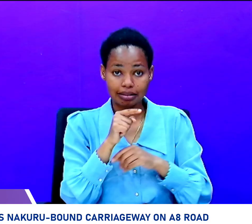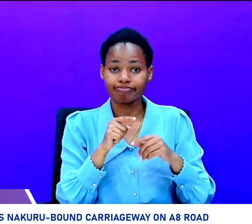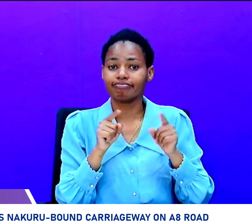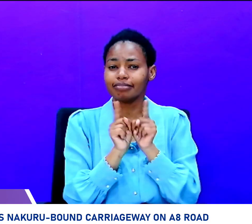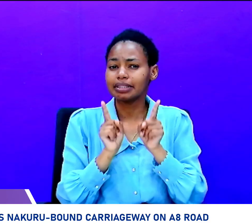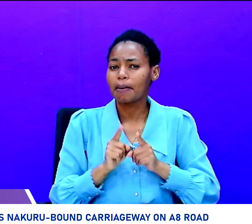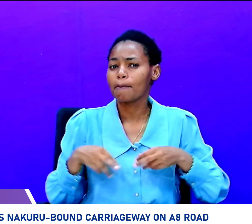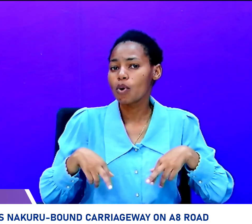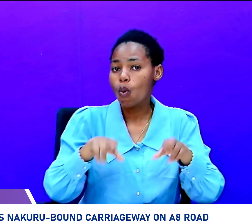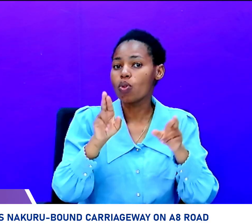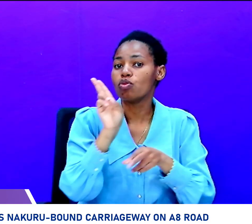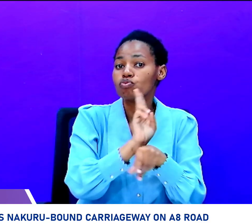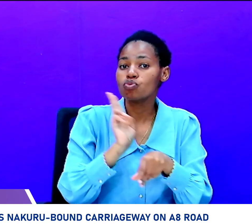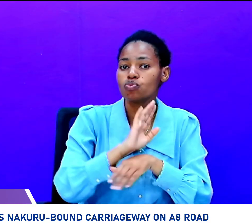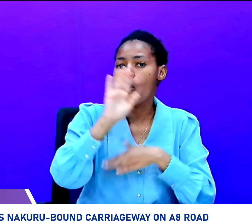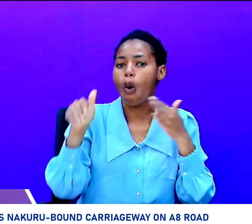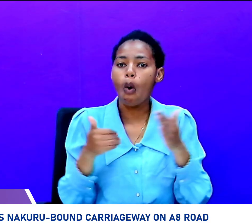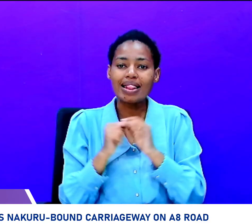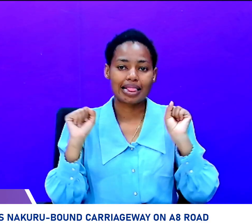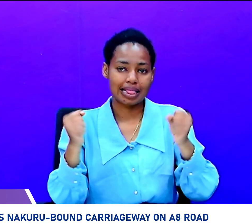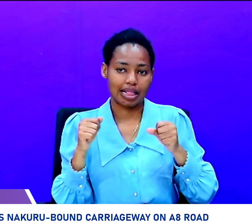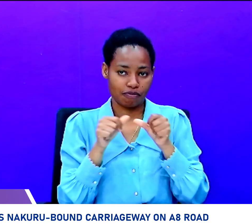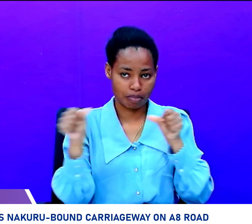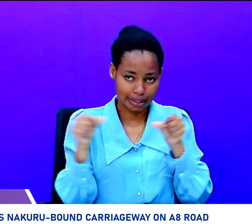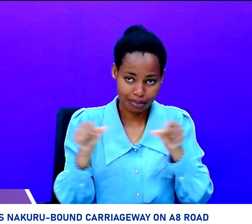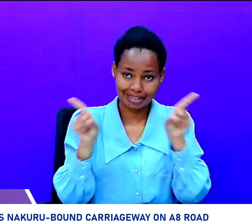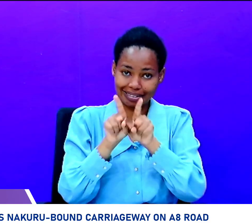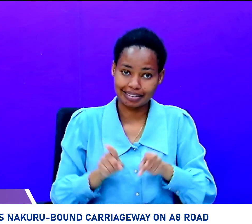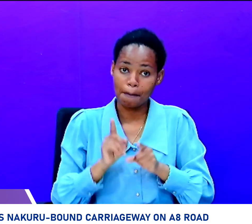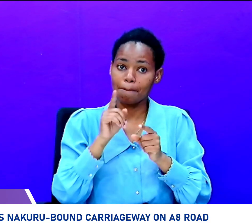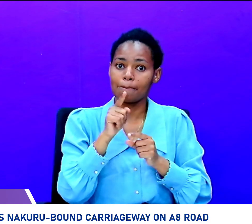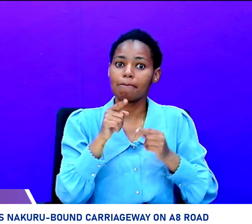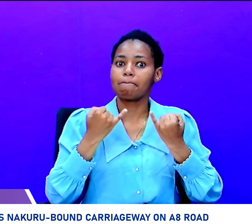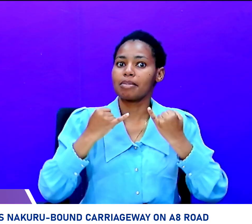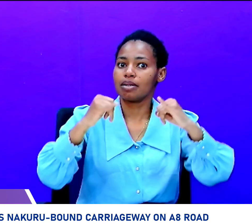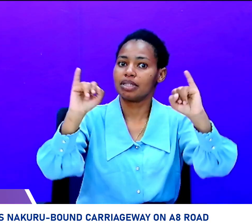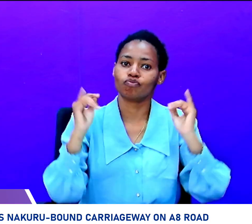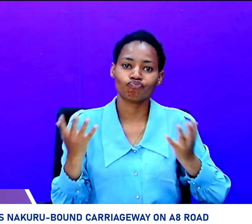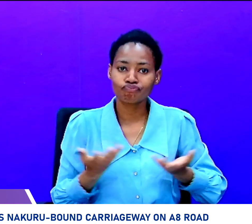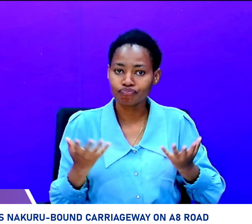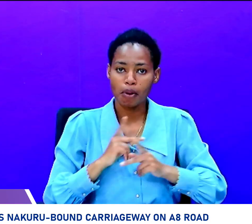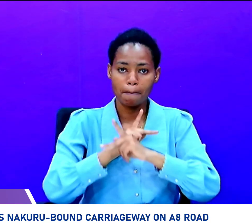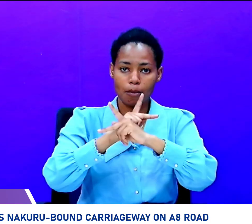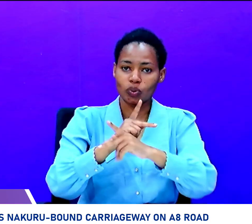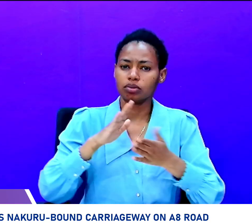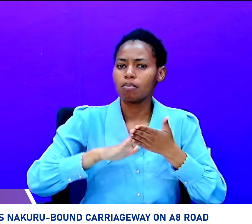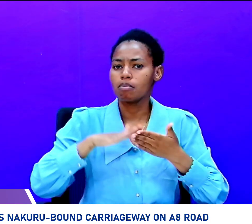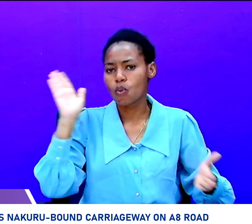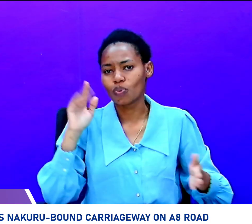affected area before reopening the road to traffic. Kenya assured road users that all necessary safety measures have